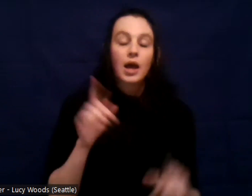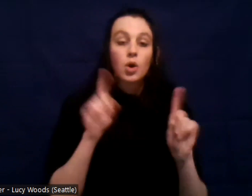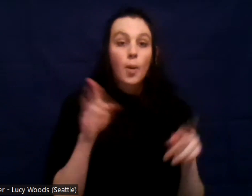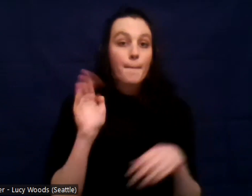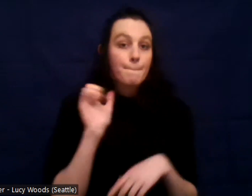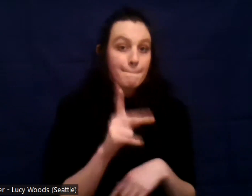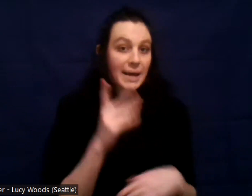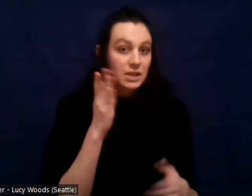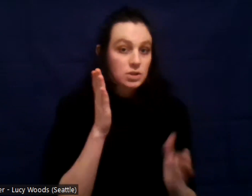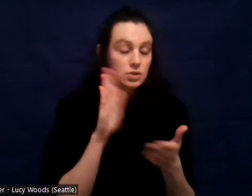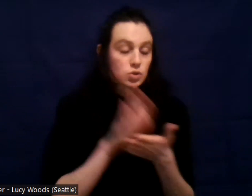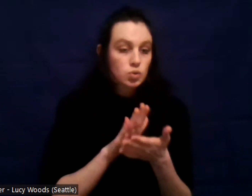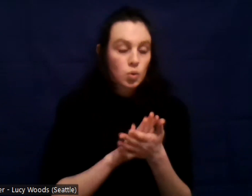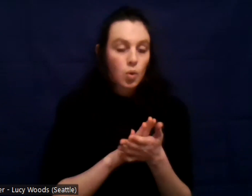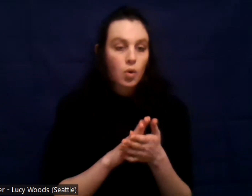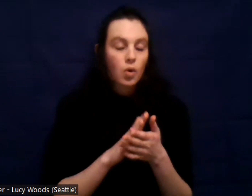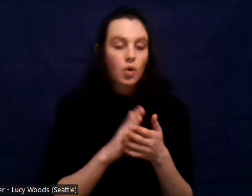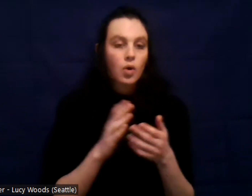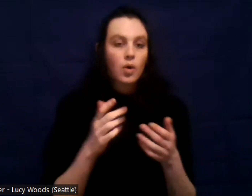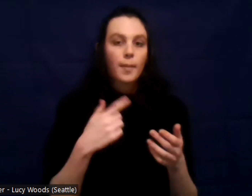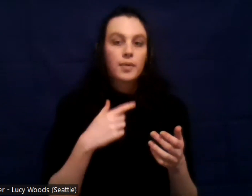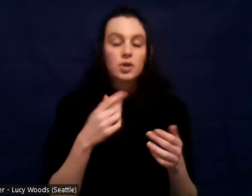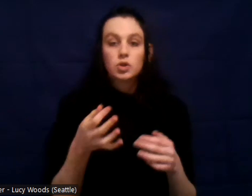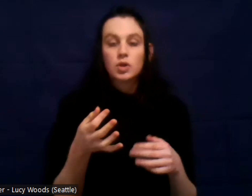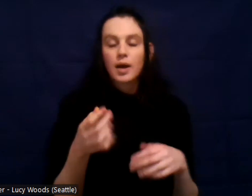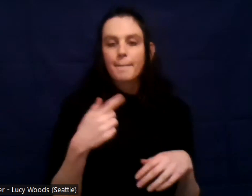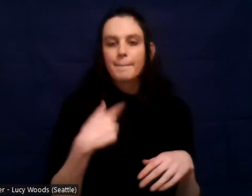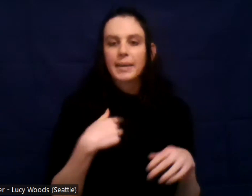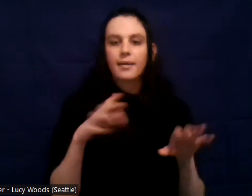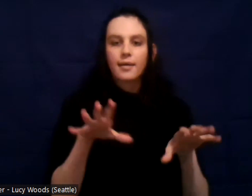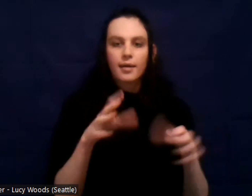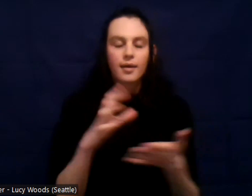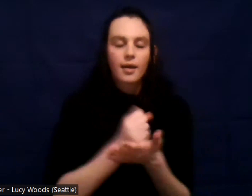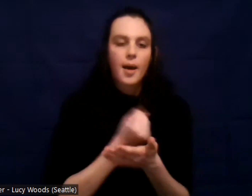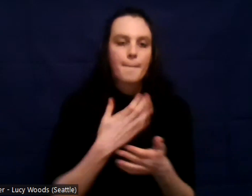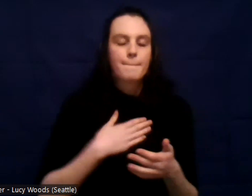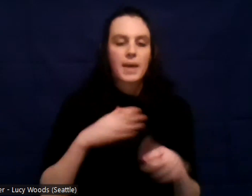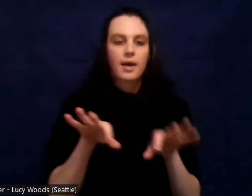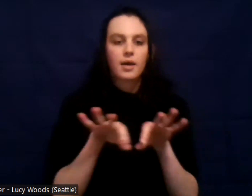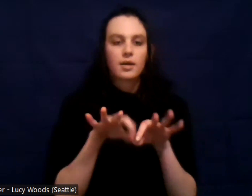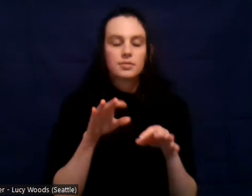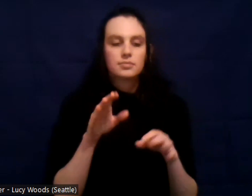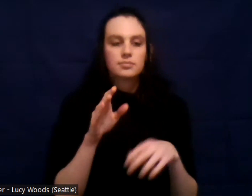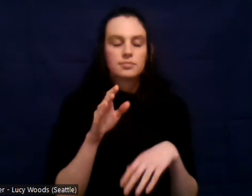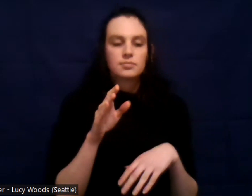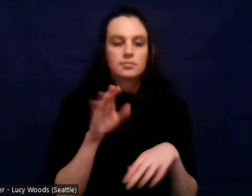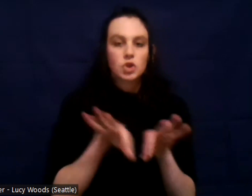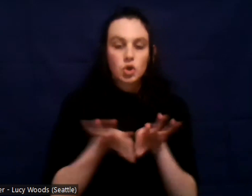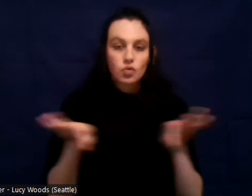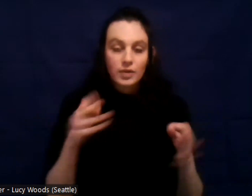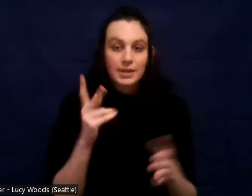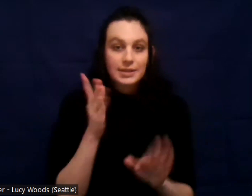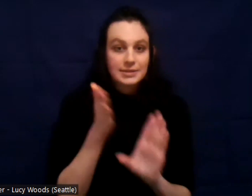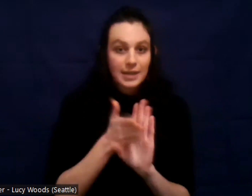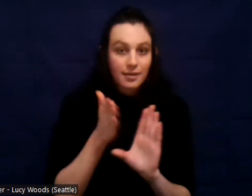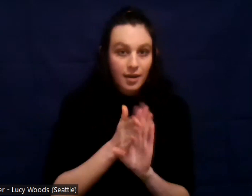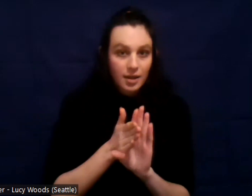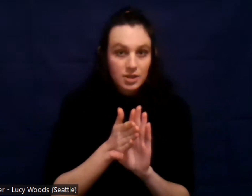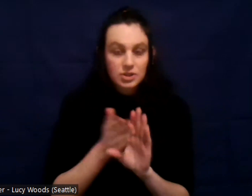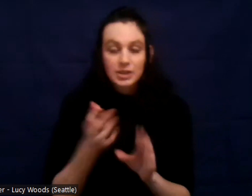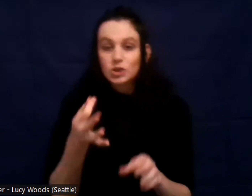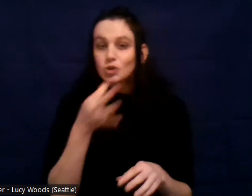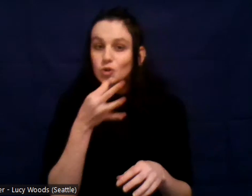psychology. I graduate in December with my master's in mental health counseling. And then I'm going on to get my doctorate because why